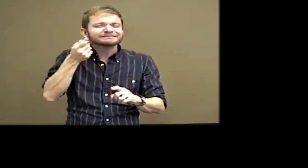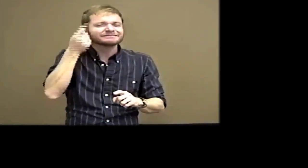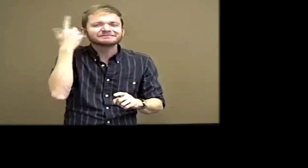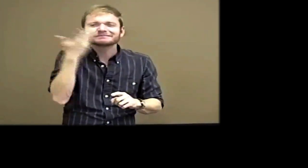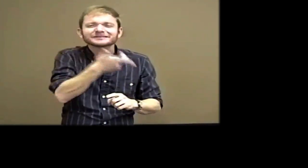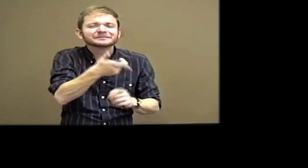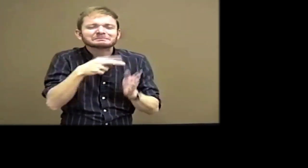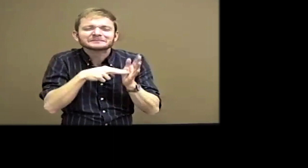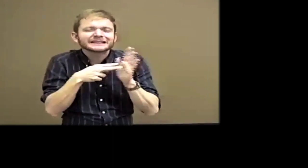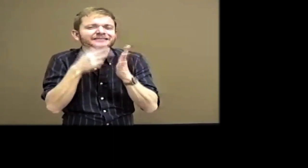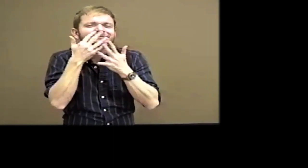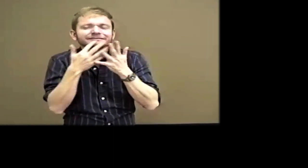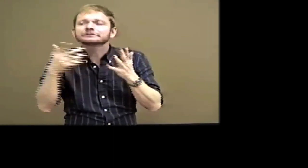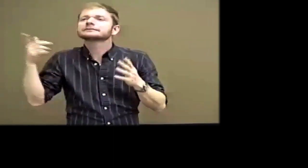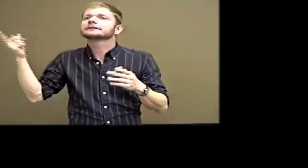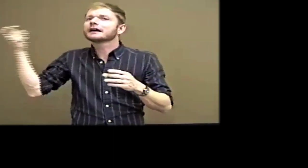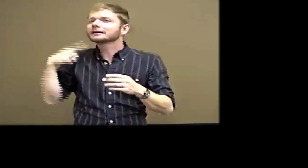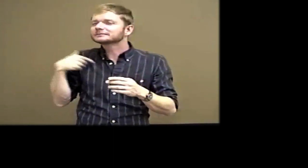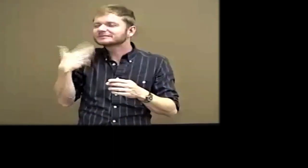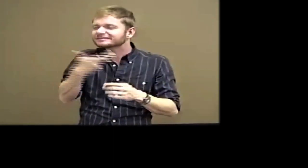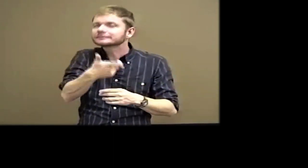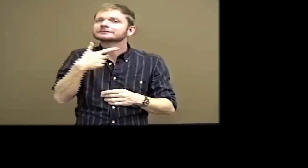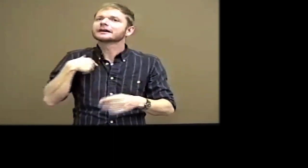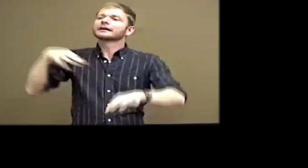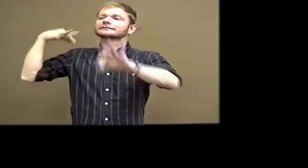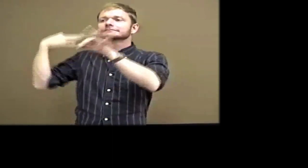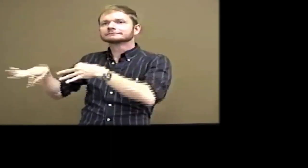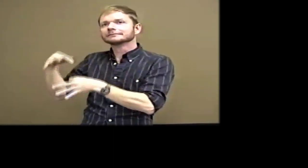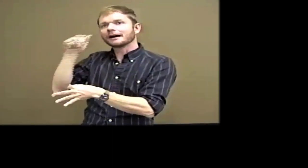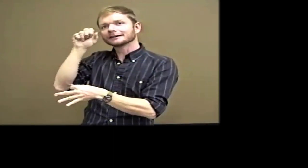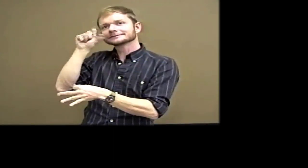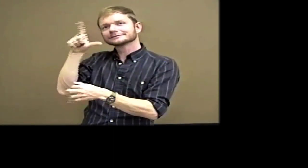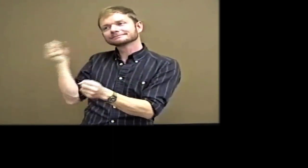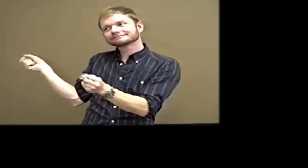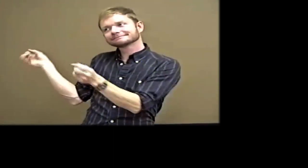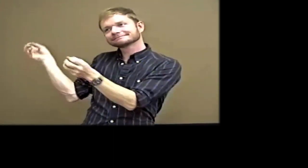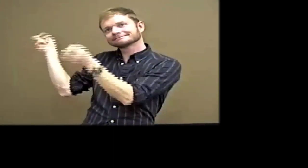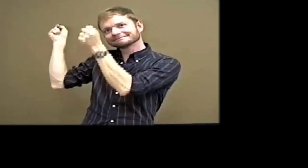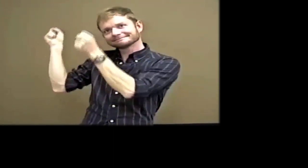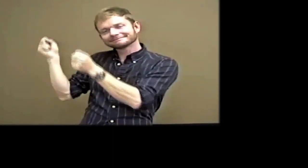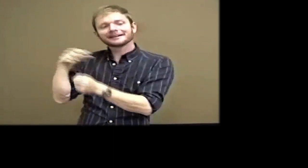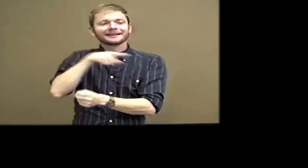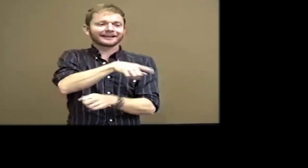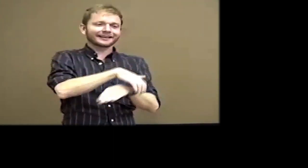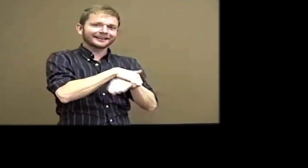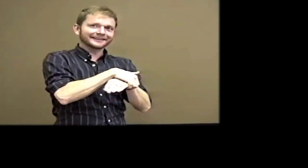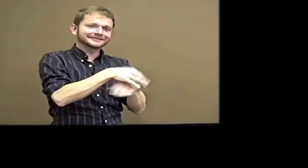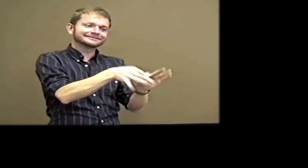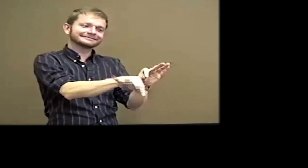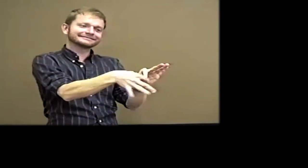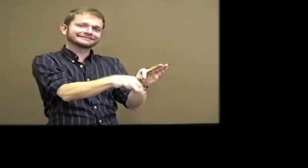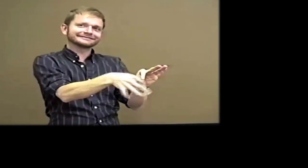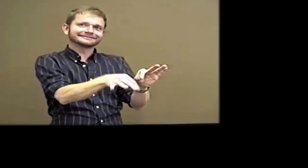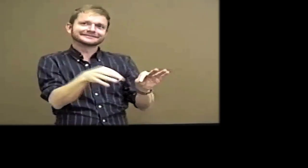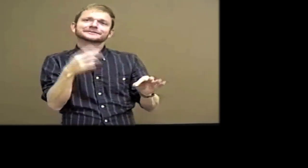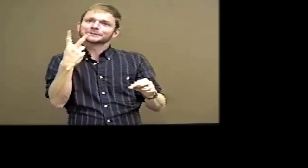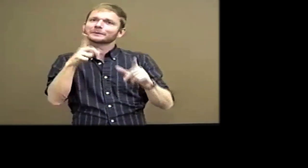that sentence to them in ASL, and then they understand. That in itself shows that ASL and English are